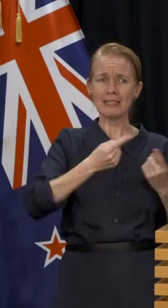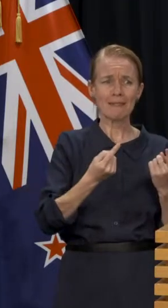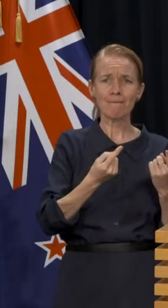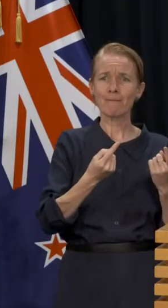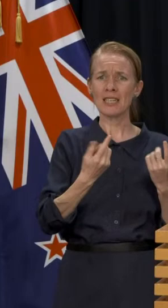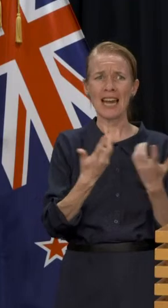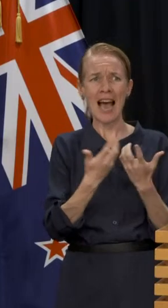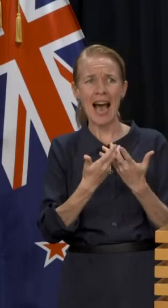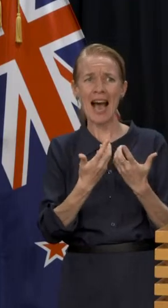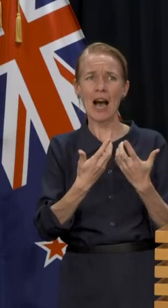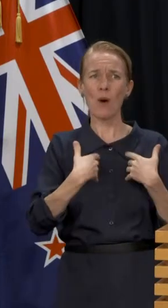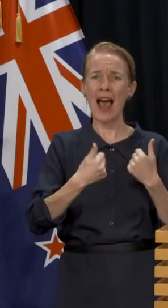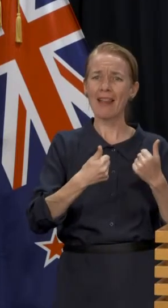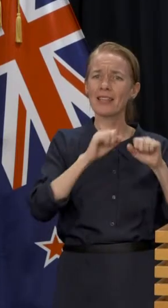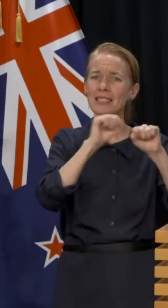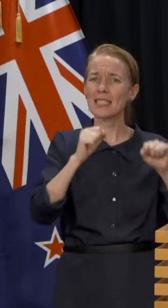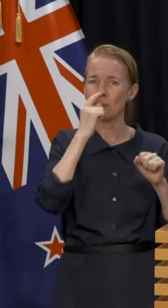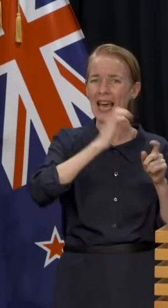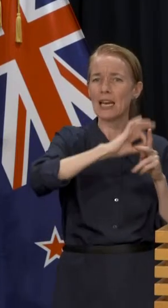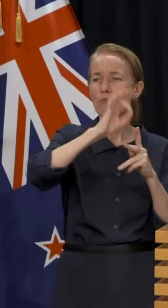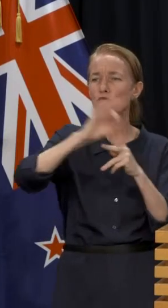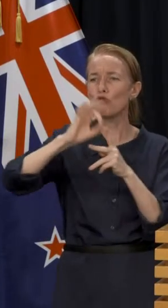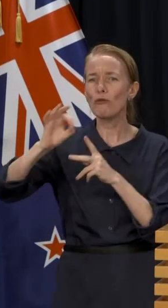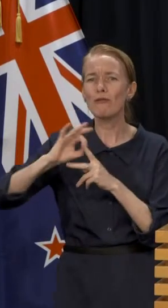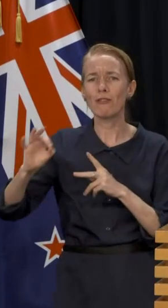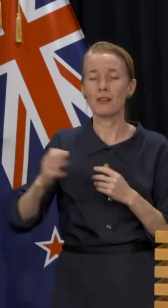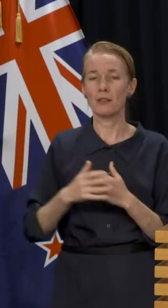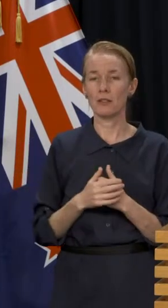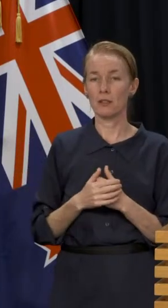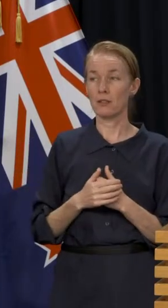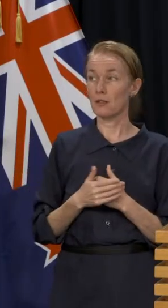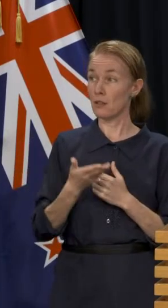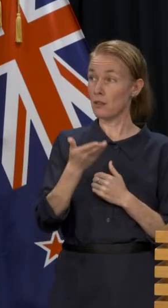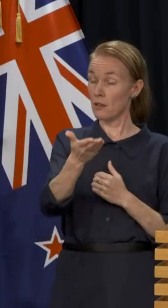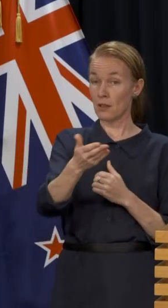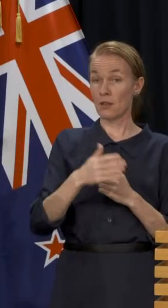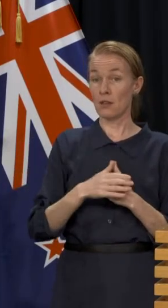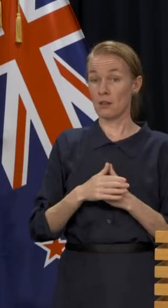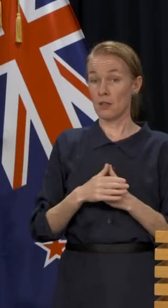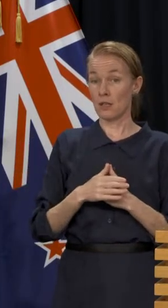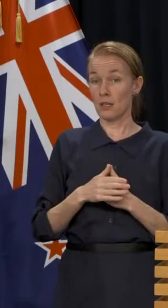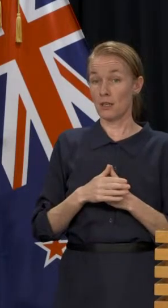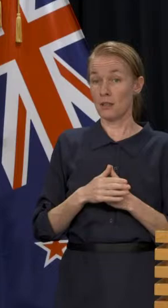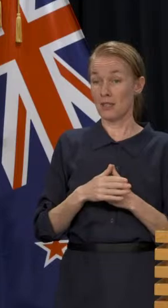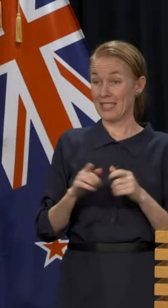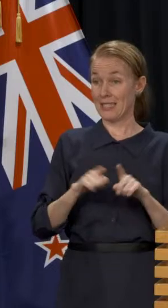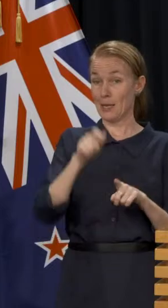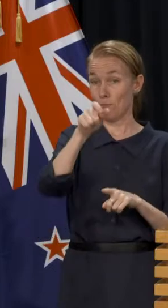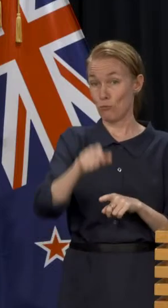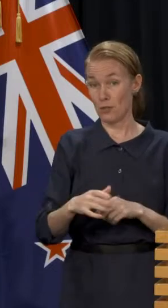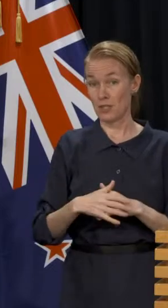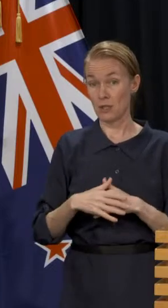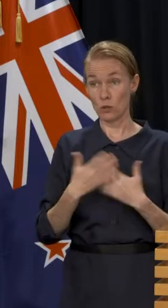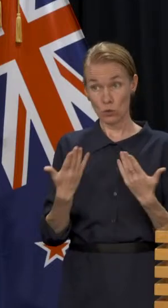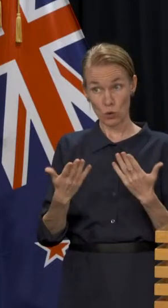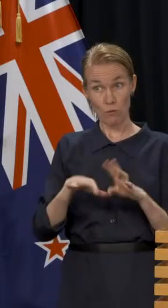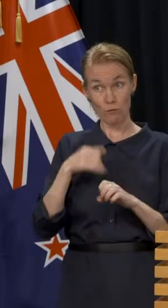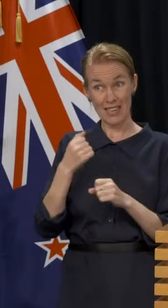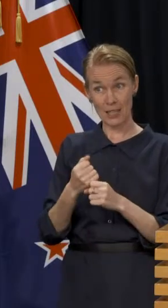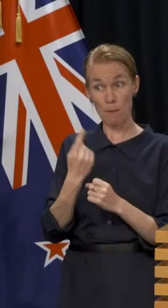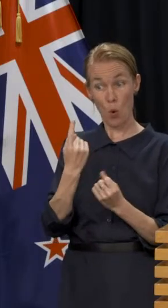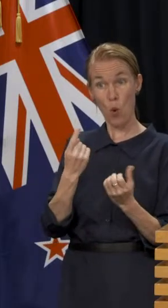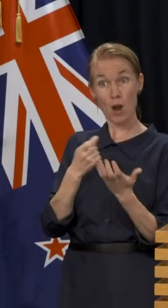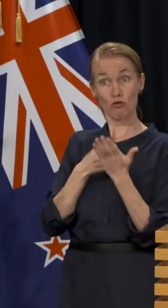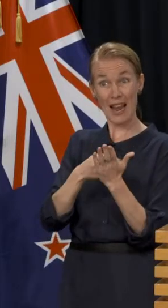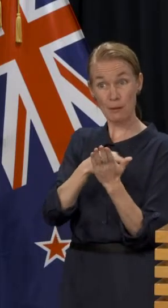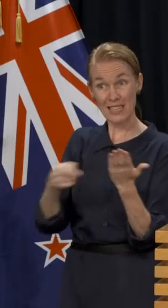can do better. What about the likes of the recommendation for pregnant women to have easier access to dental care?